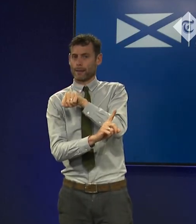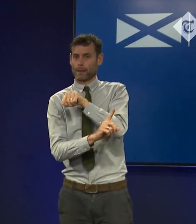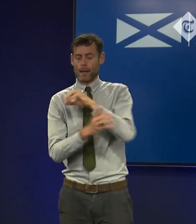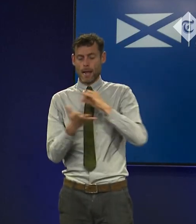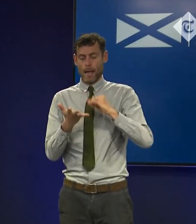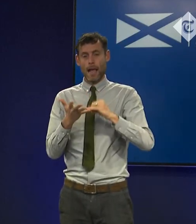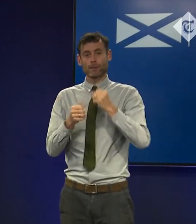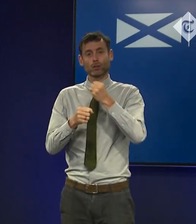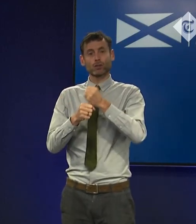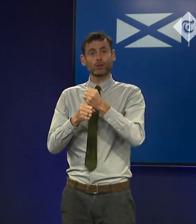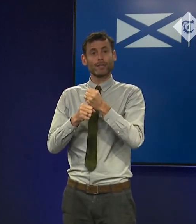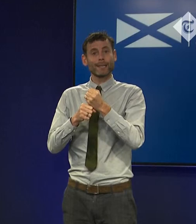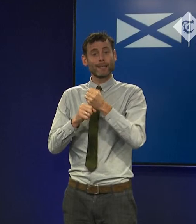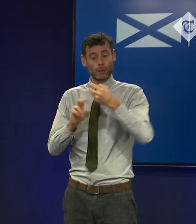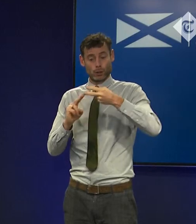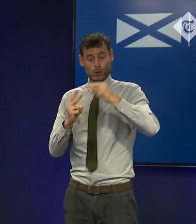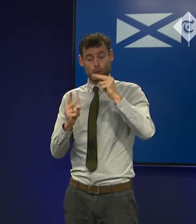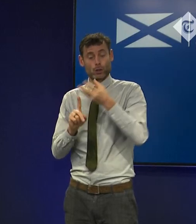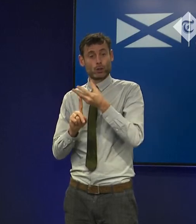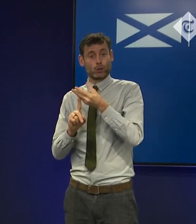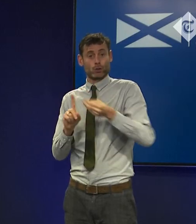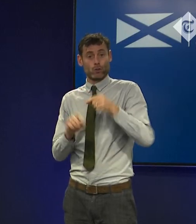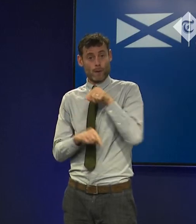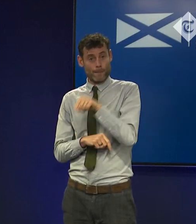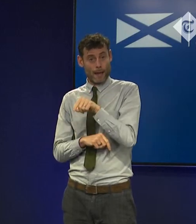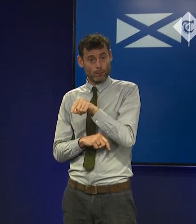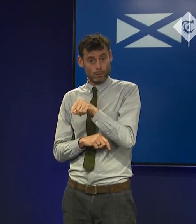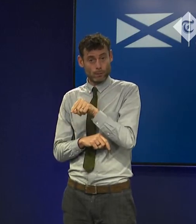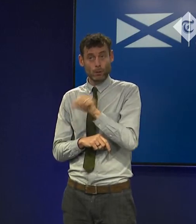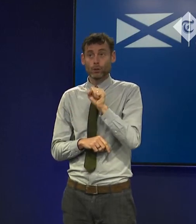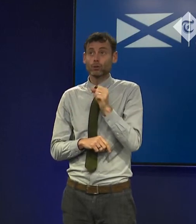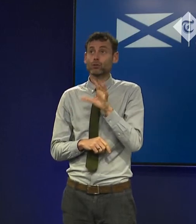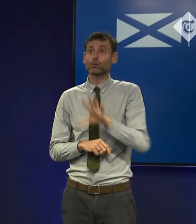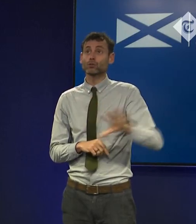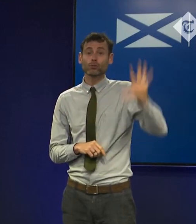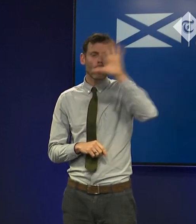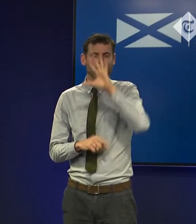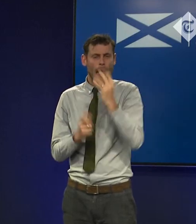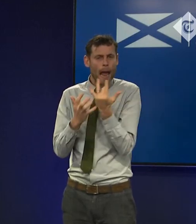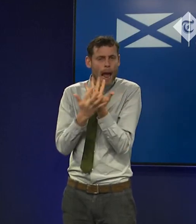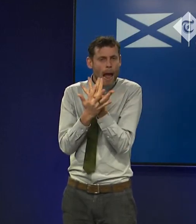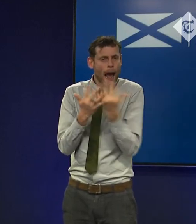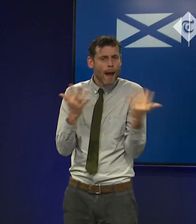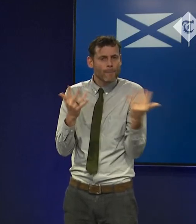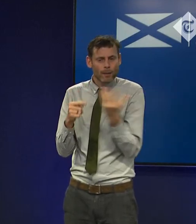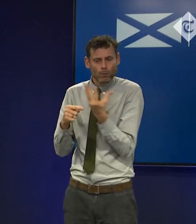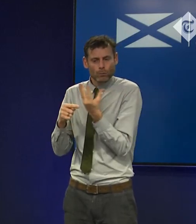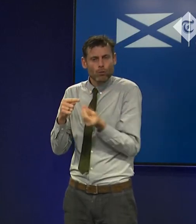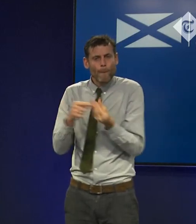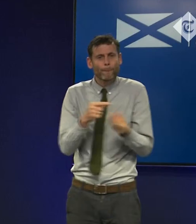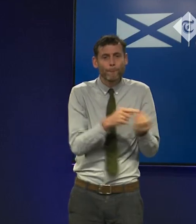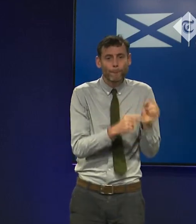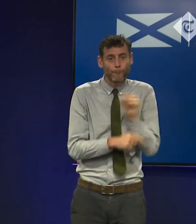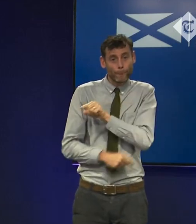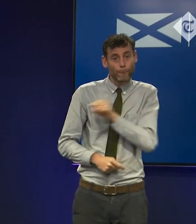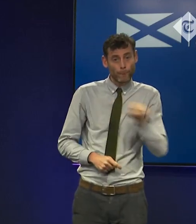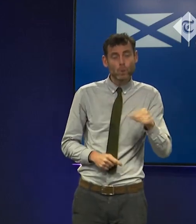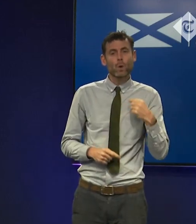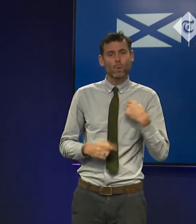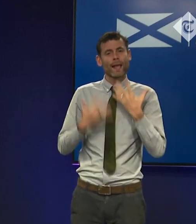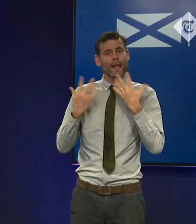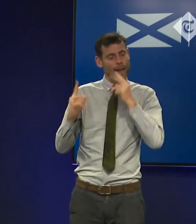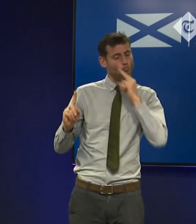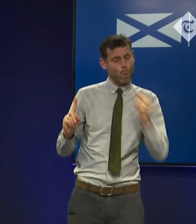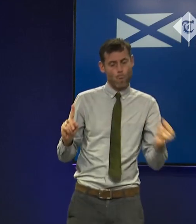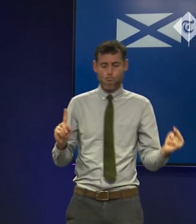gene dropout appearing across the Scottish positive cases over recent times. Now, we've done that exercise just now, and looking back